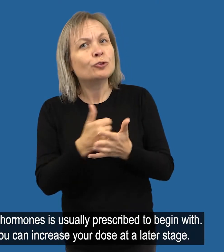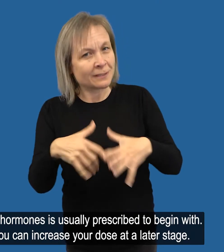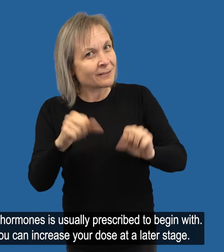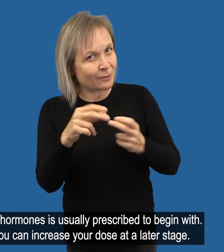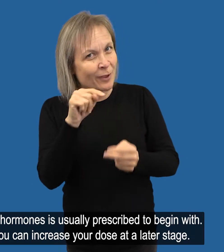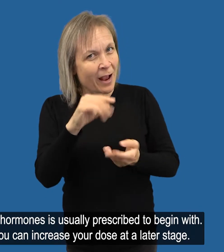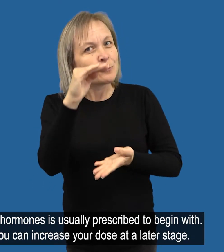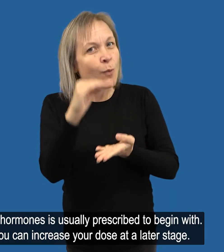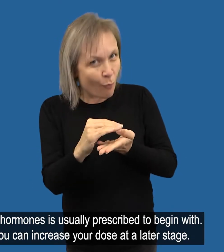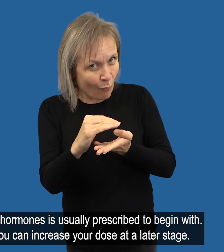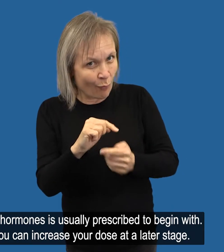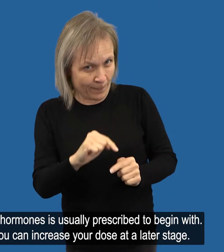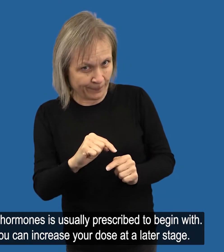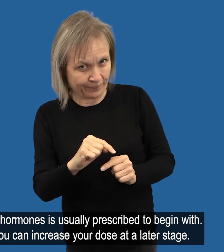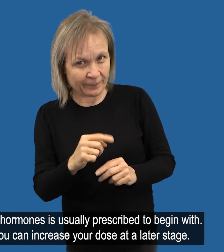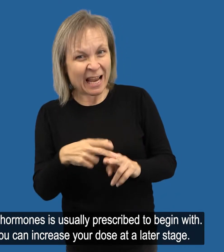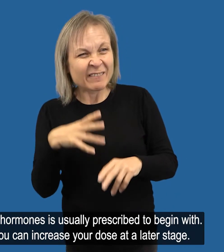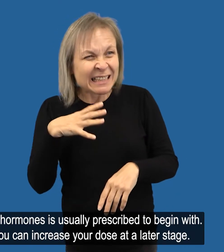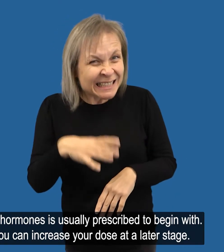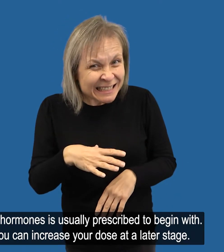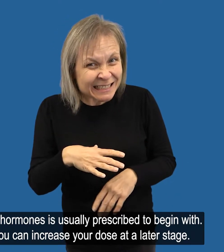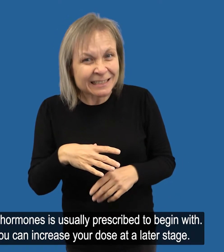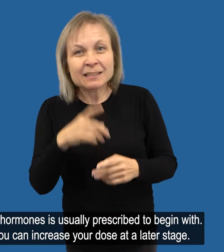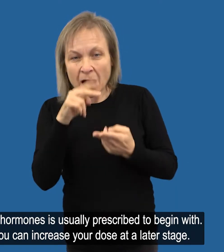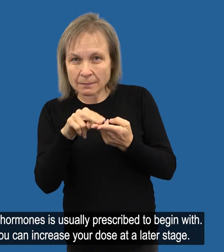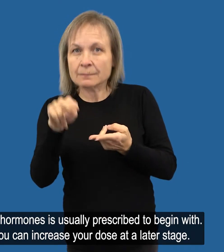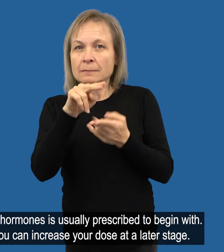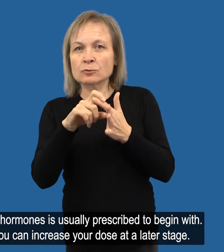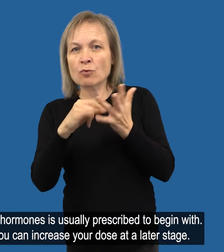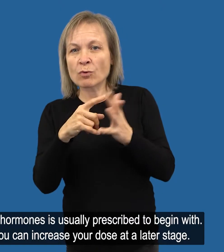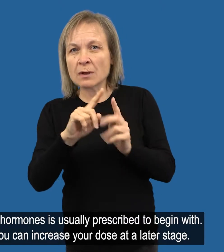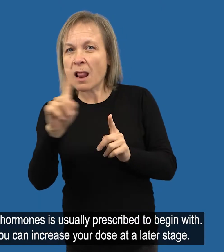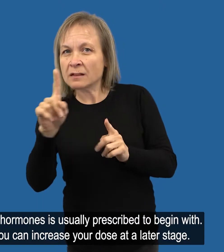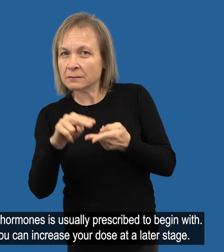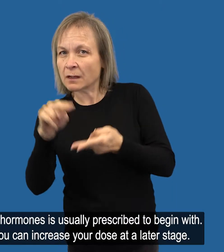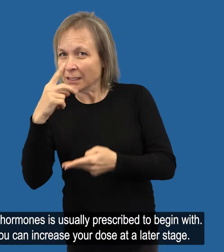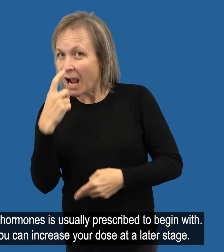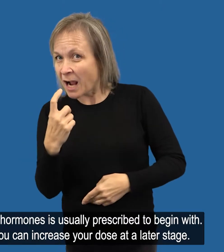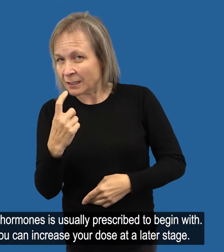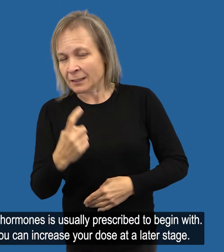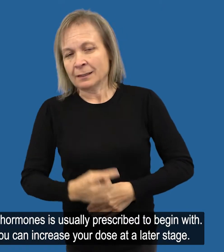usually prescribed to begin with. If you need to, you can increase your dose at a later stage.